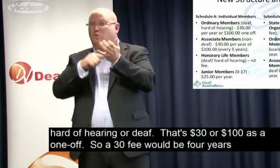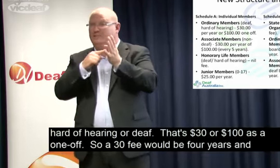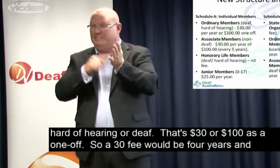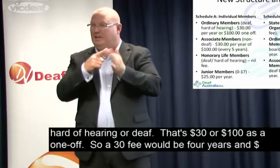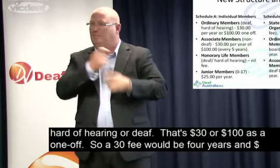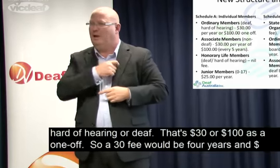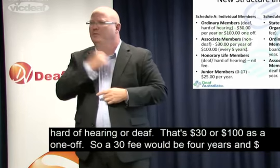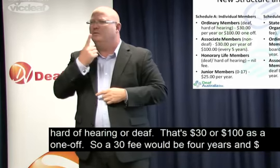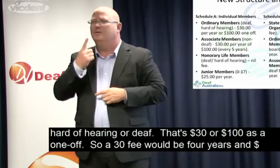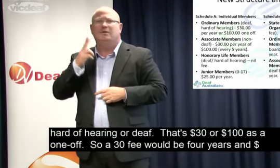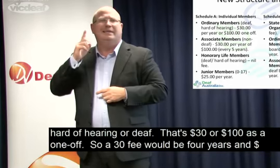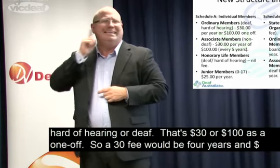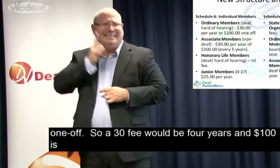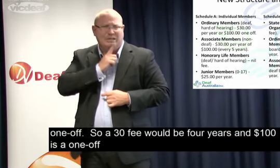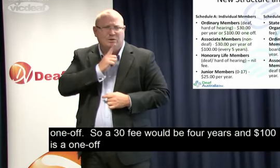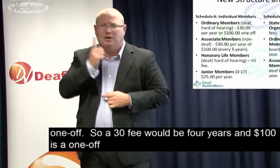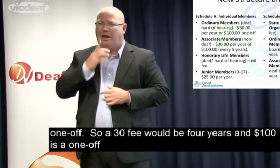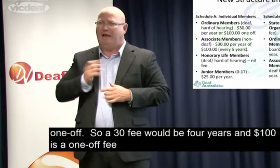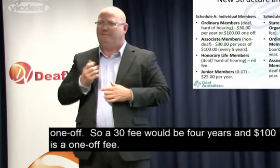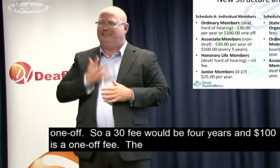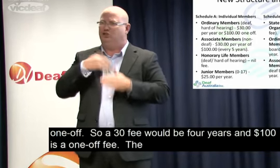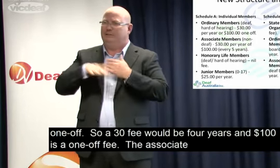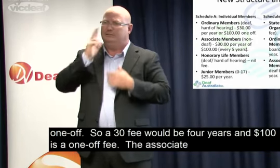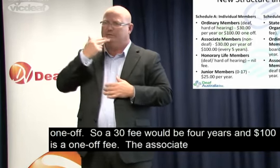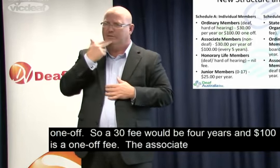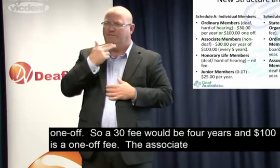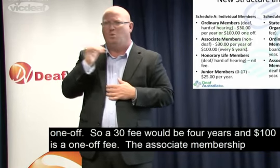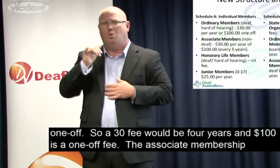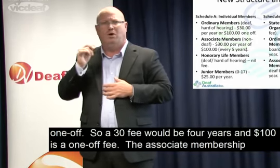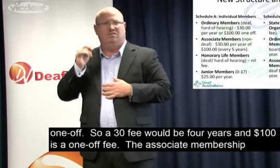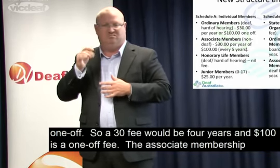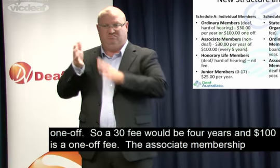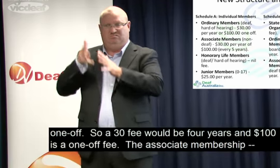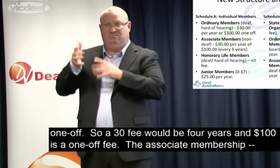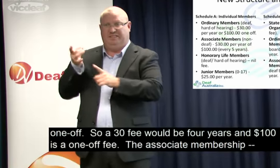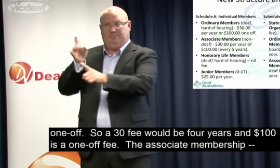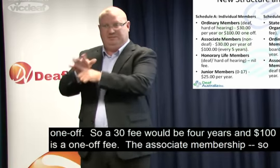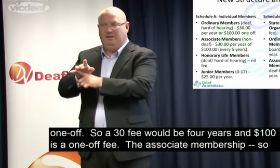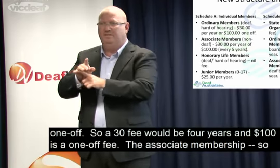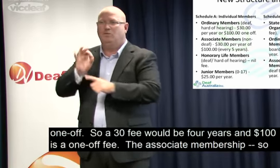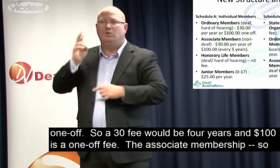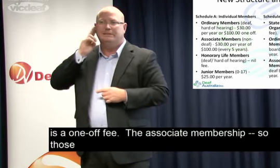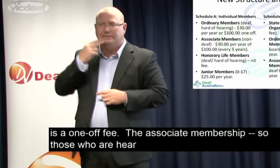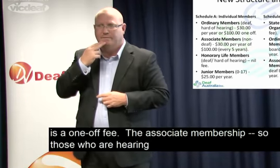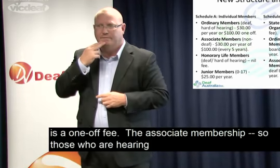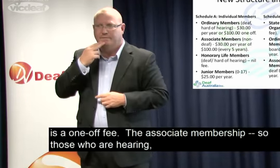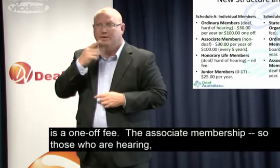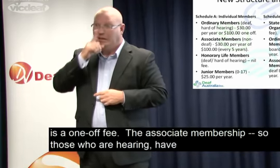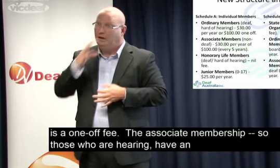The associate membership, so for those who are hearing, who have an interest in deafness or sign language, or perhaps can sign themselves and they're